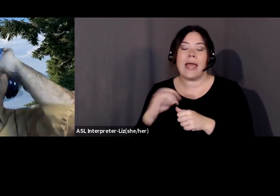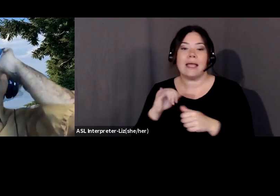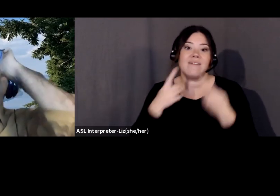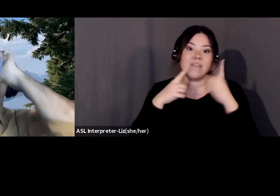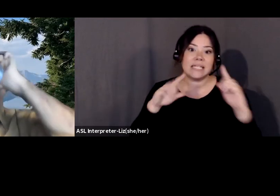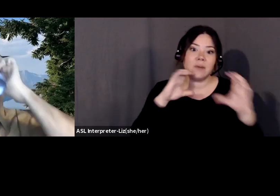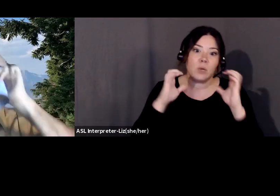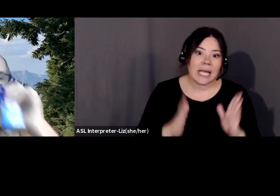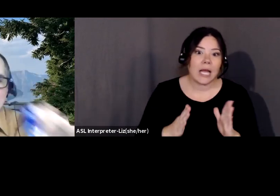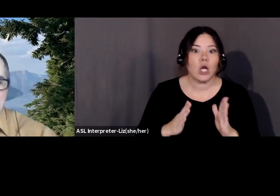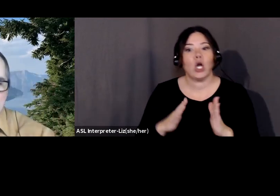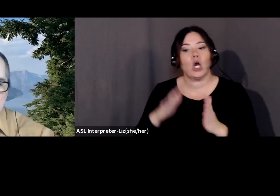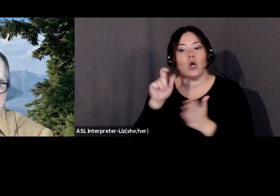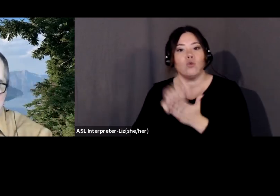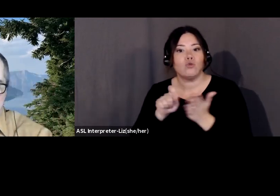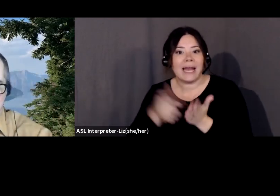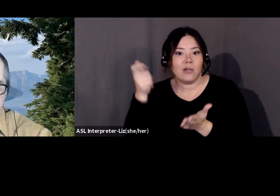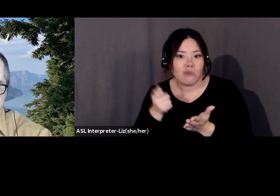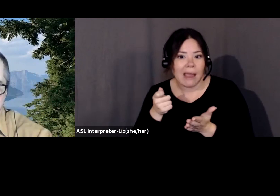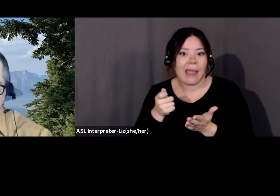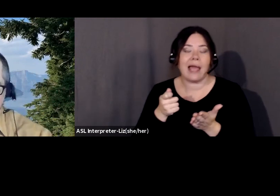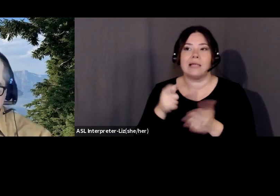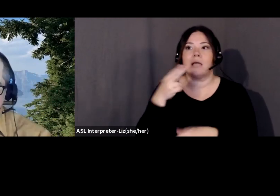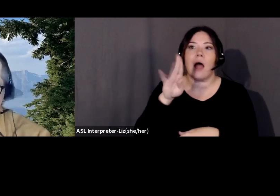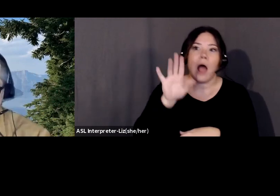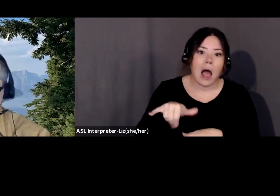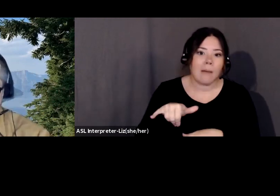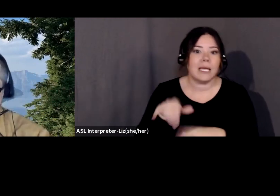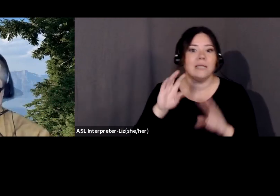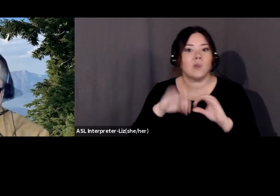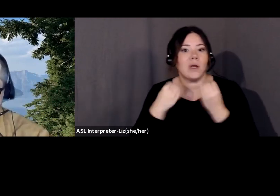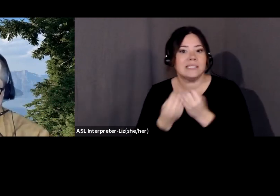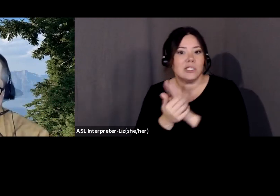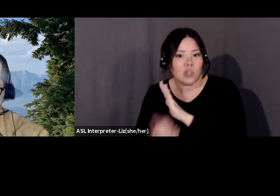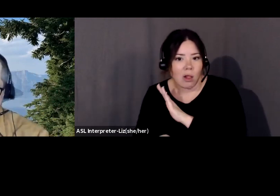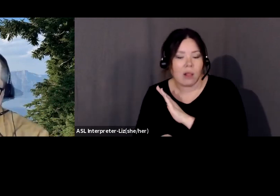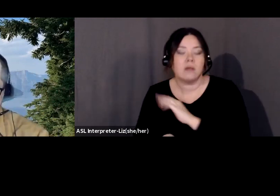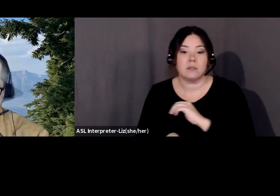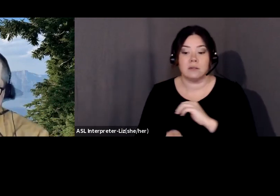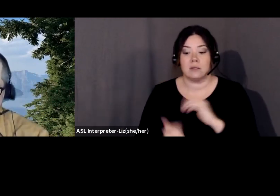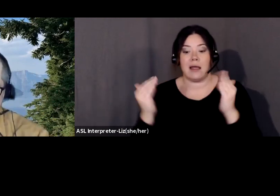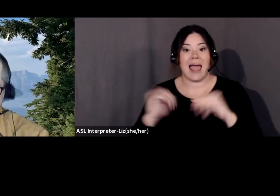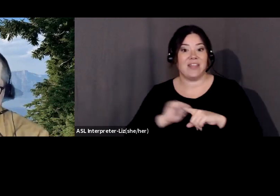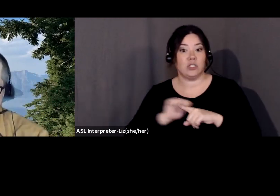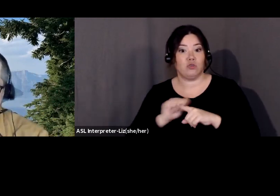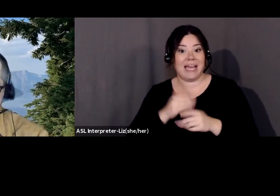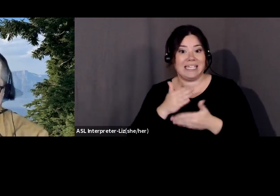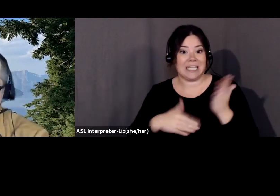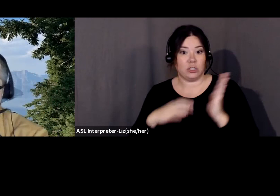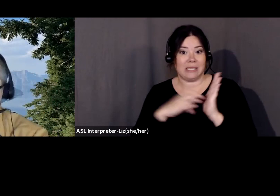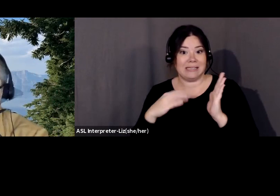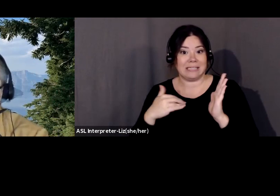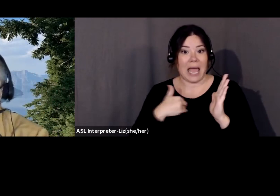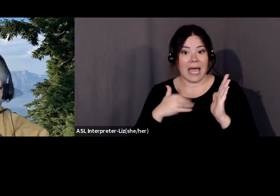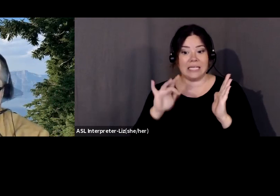grant writing, public speaking, hobbies, organizational connections, etc. And the training section has clickable links to trainings,